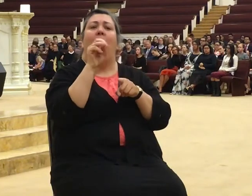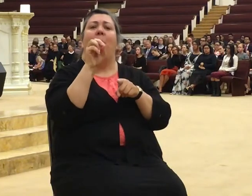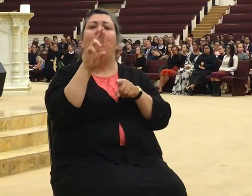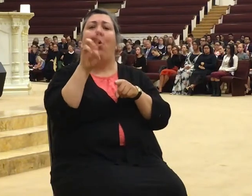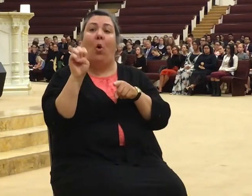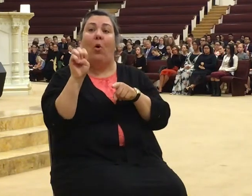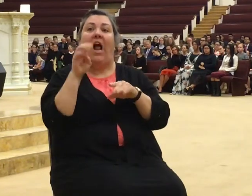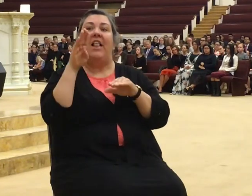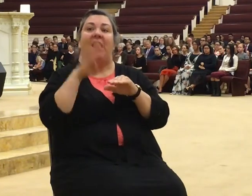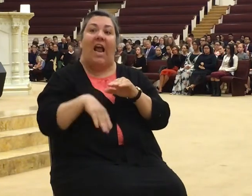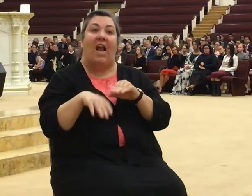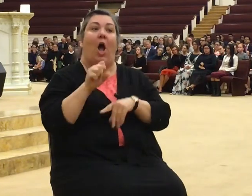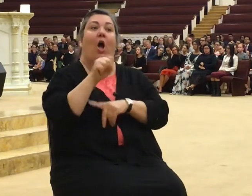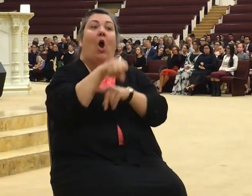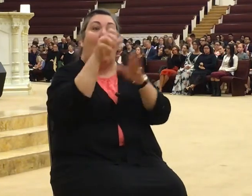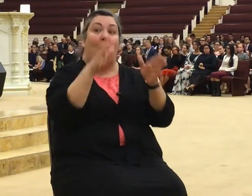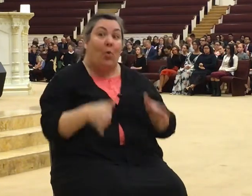than a conqueror.